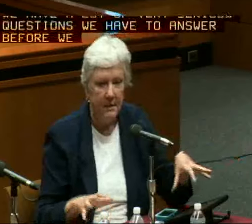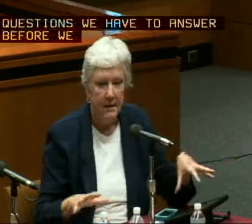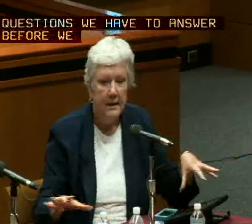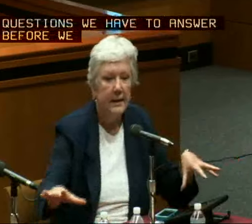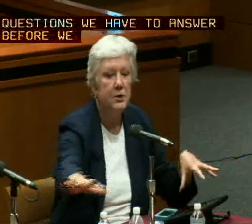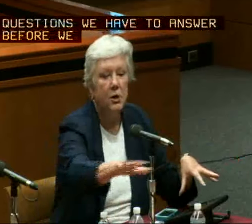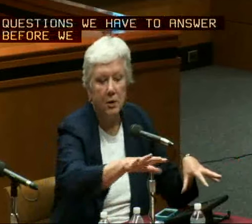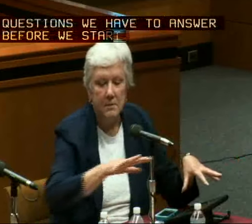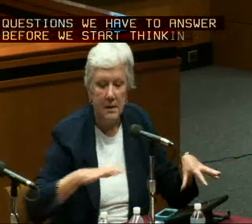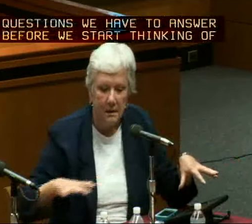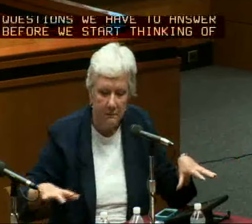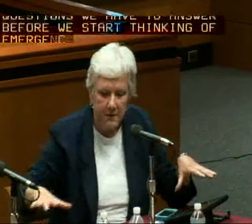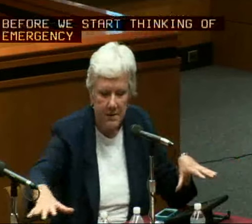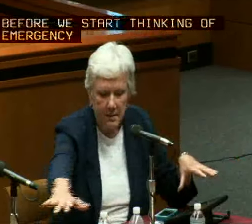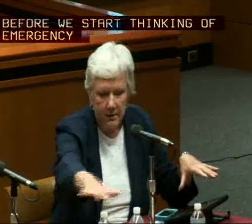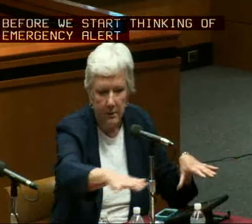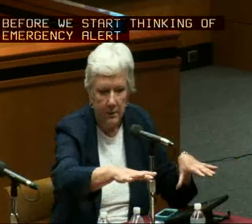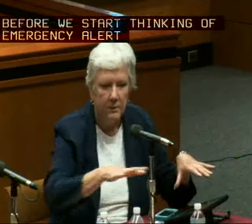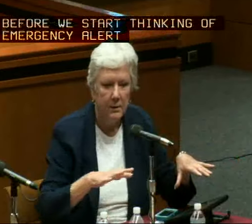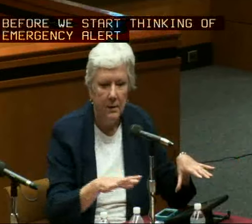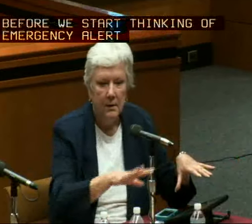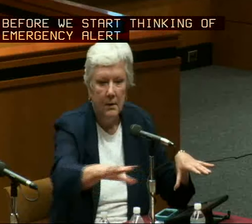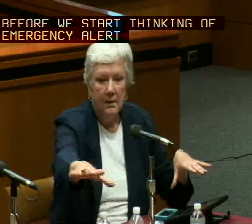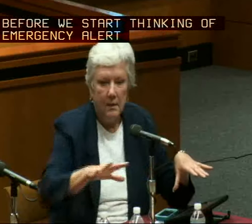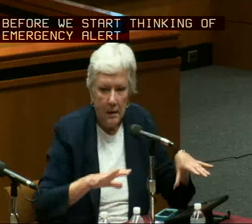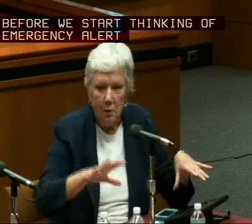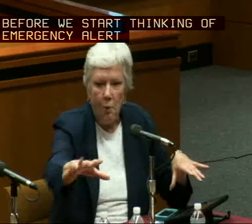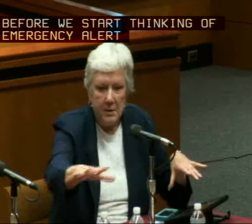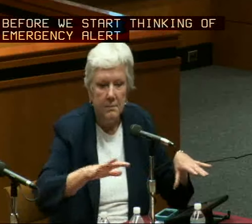system in terms of this other,